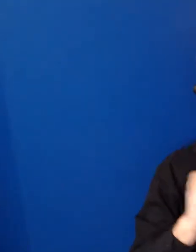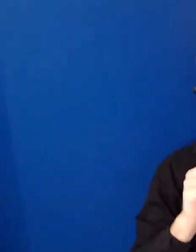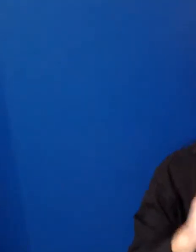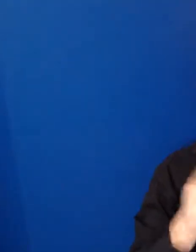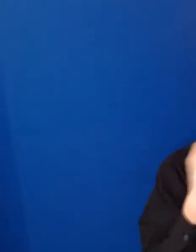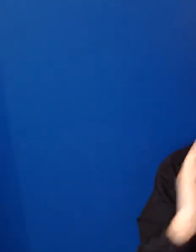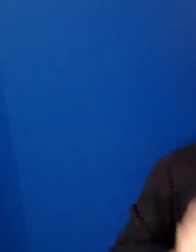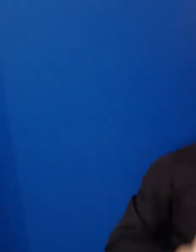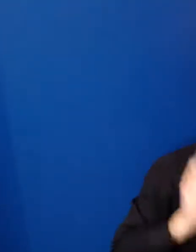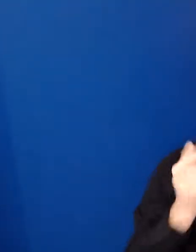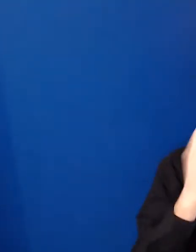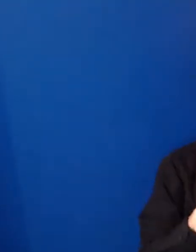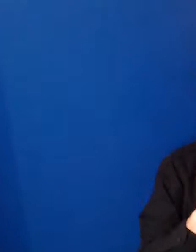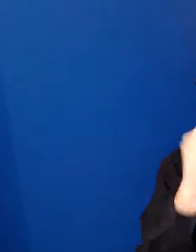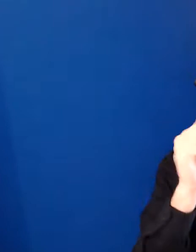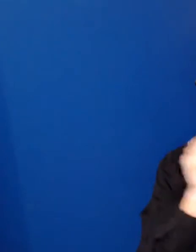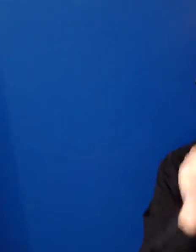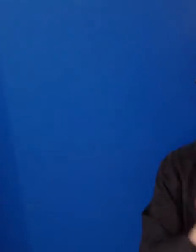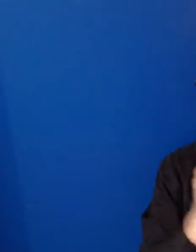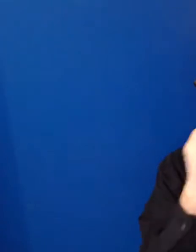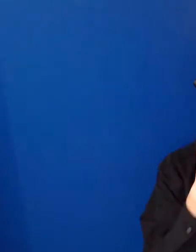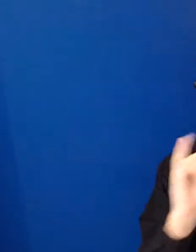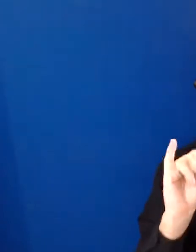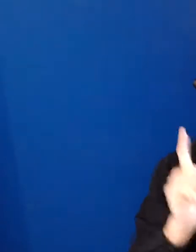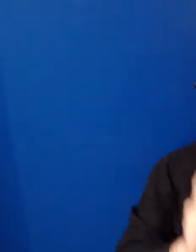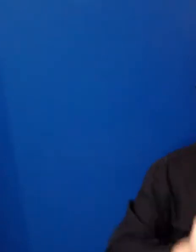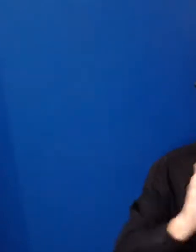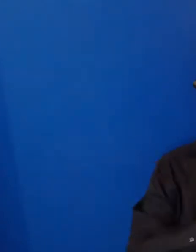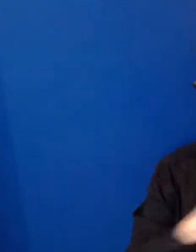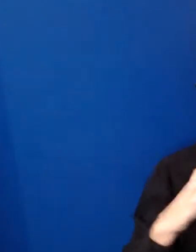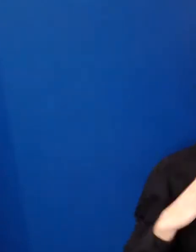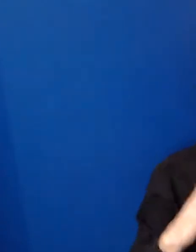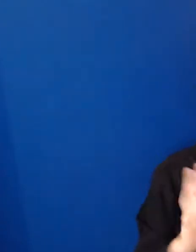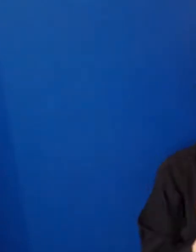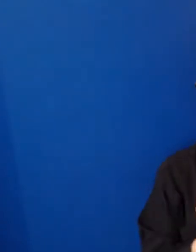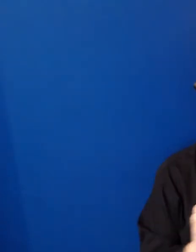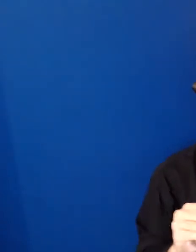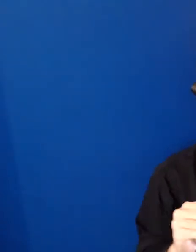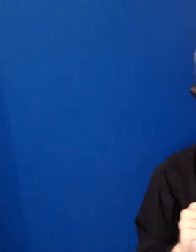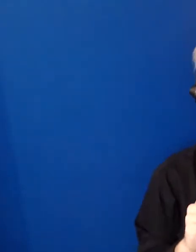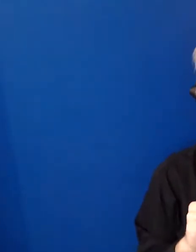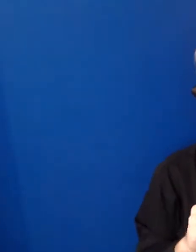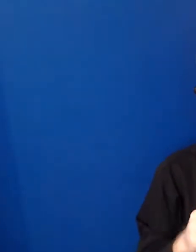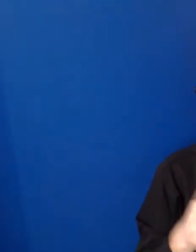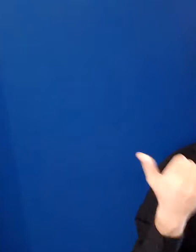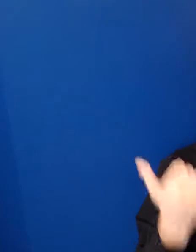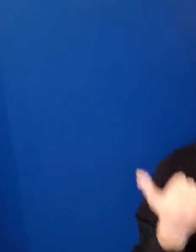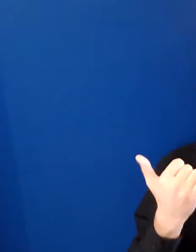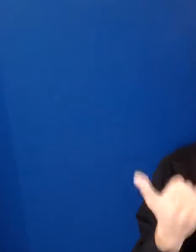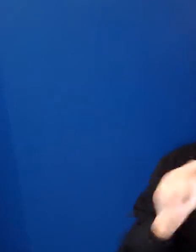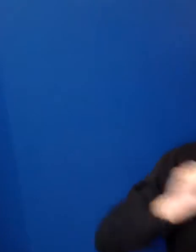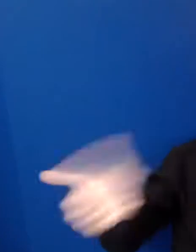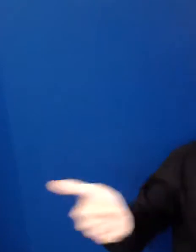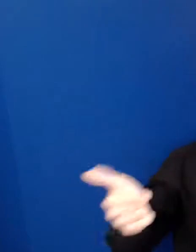Conference and the State Independent Living Council Congress Conference. So I will go ahead and pass it to your